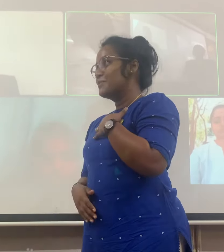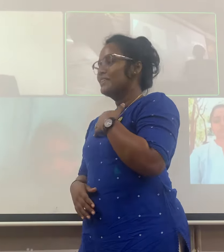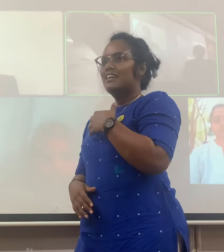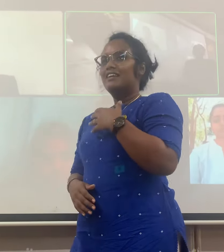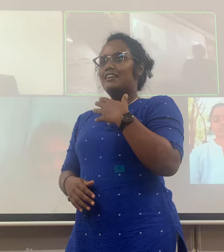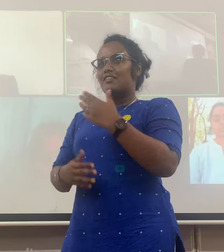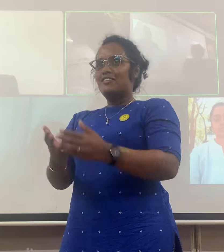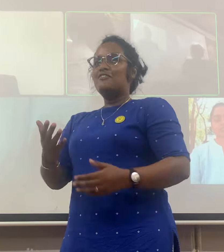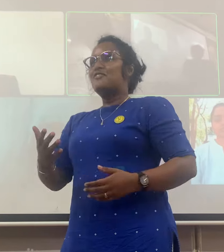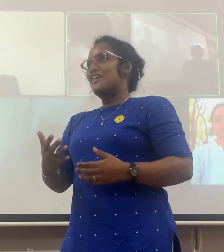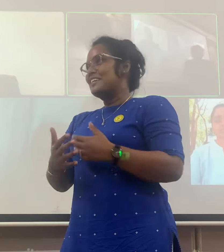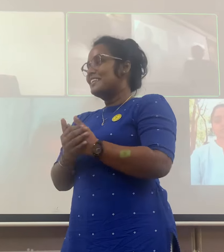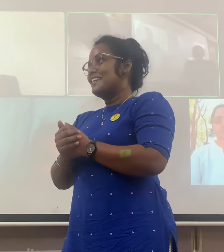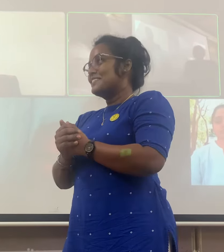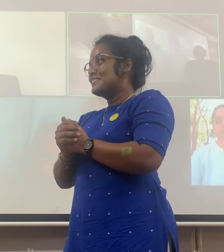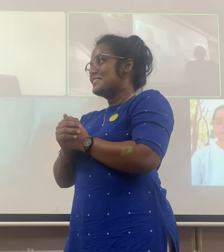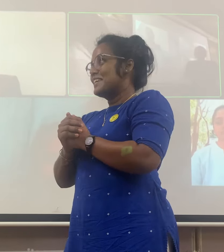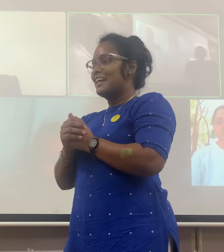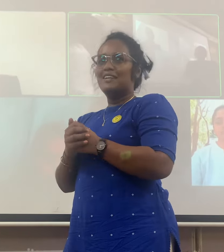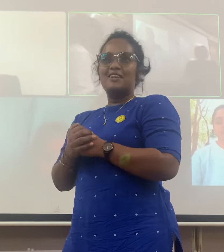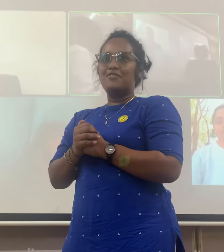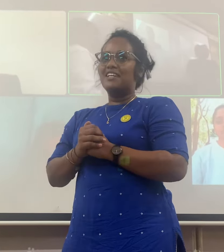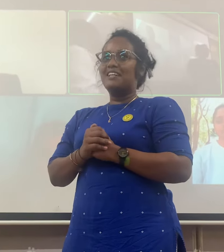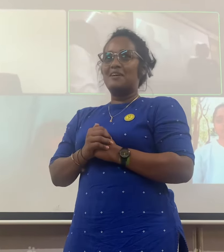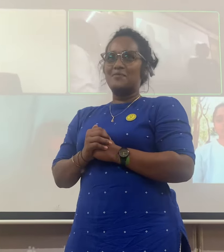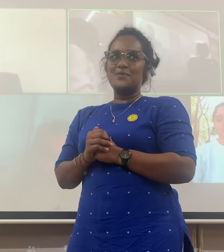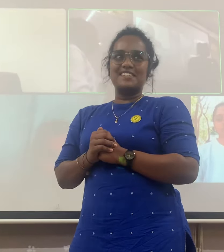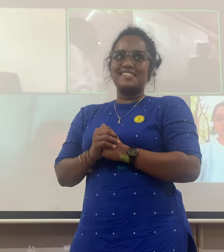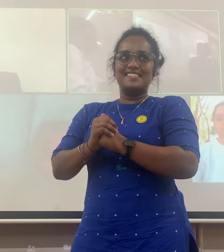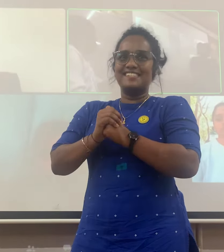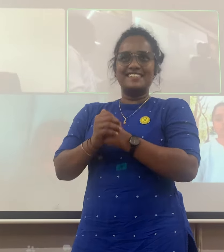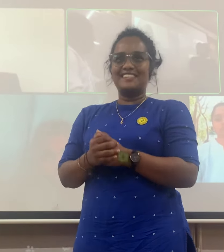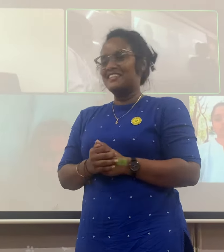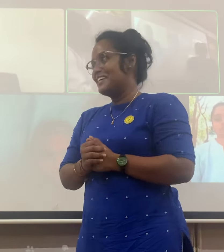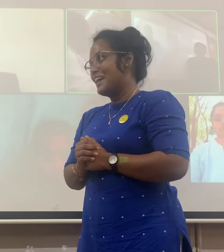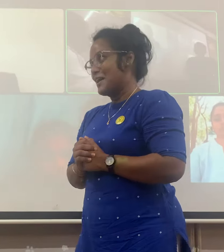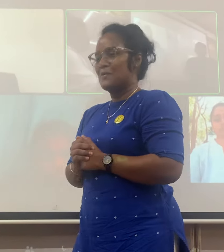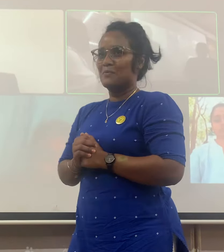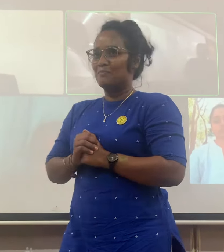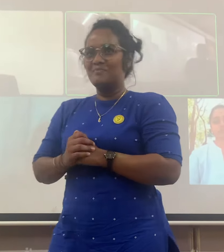Even for final classes, I will definitely come to this. Good. I hope.